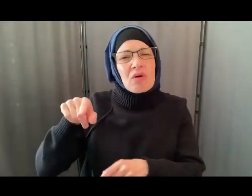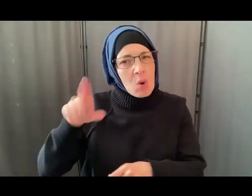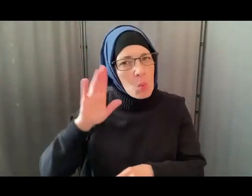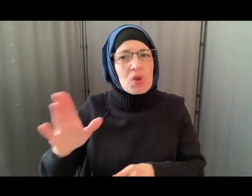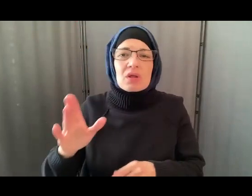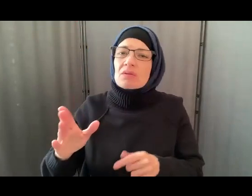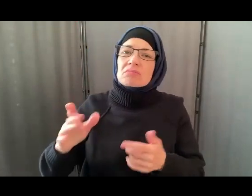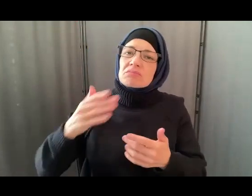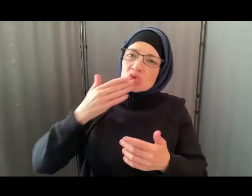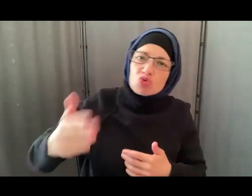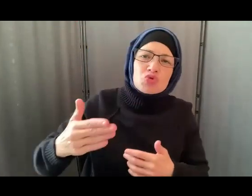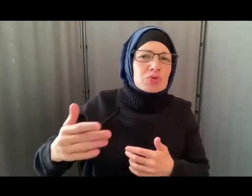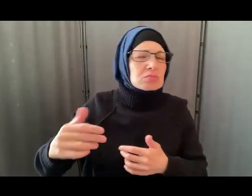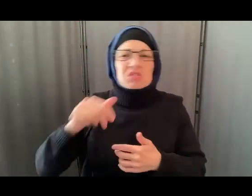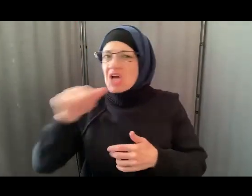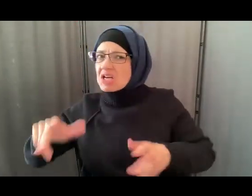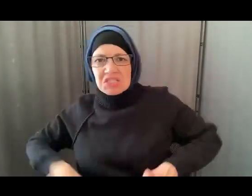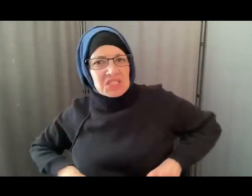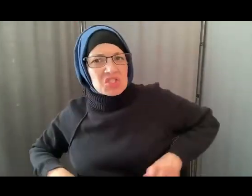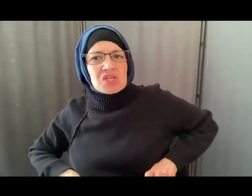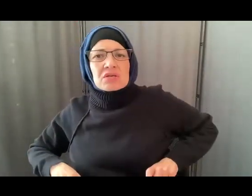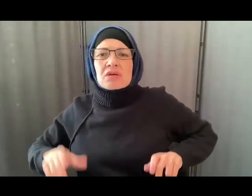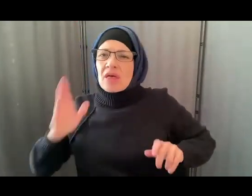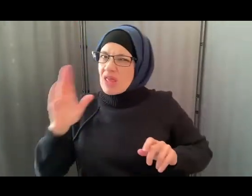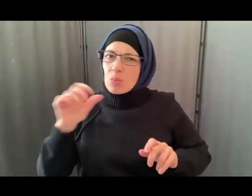behaving in the same way.